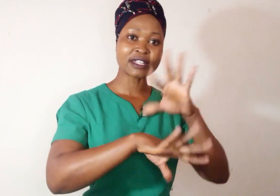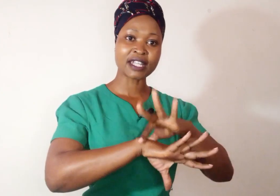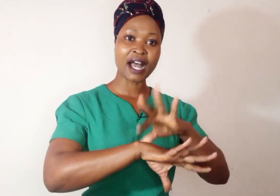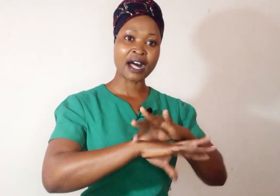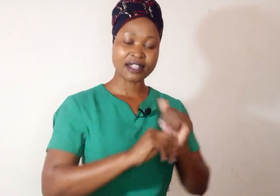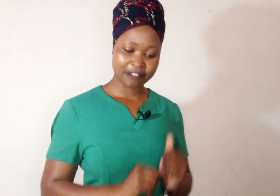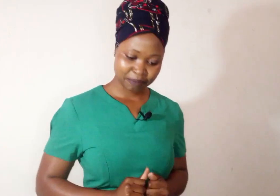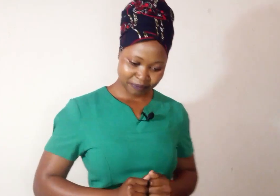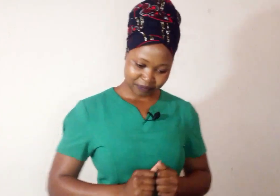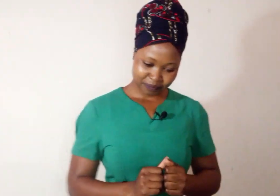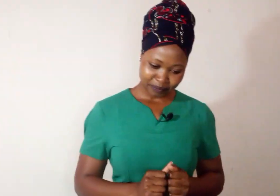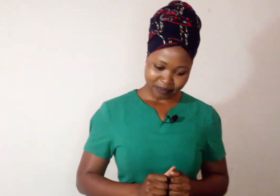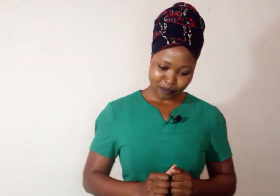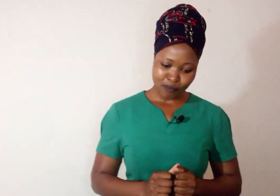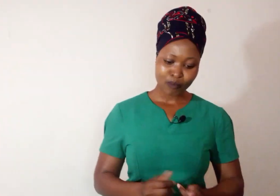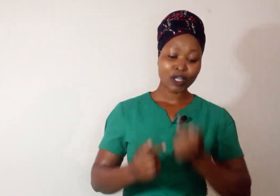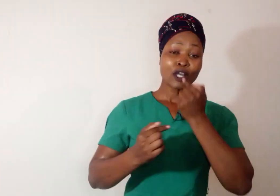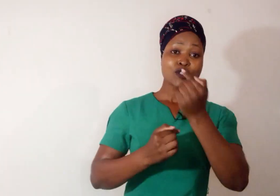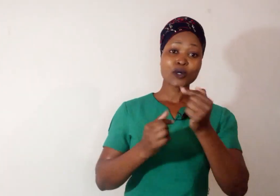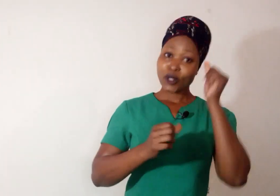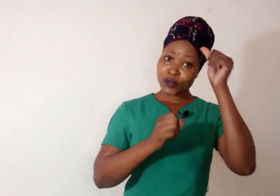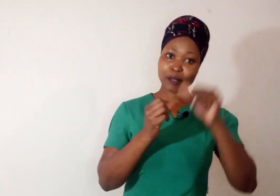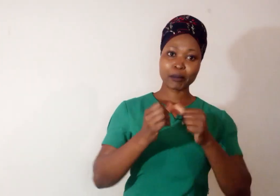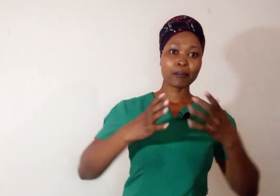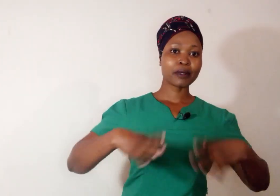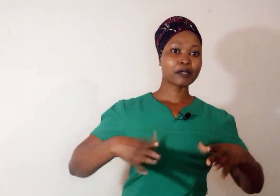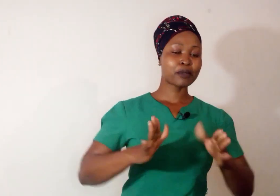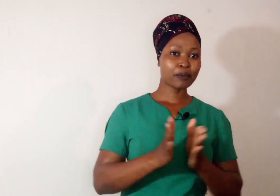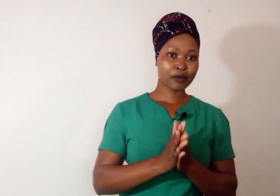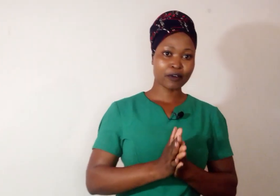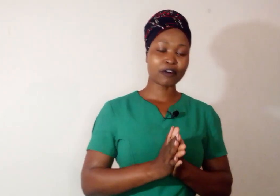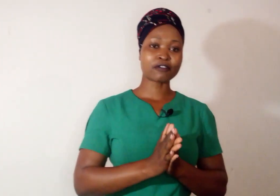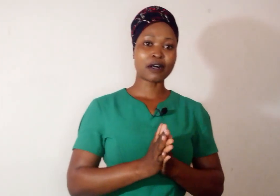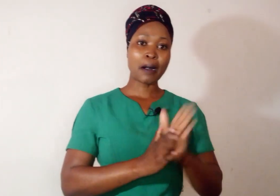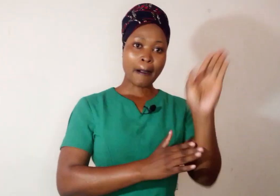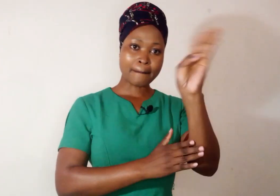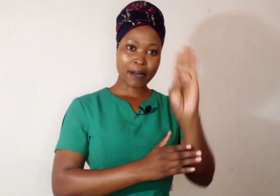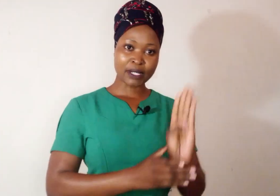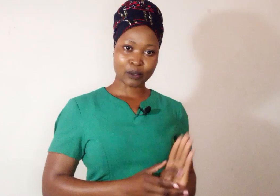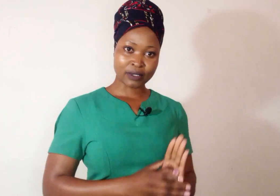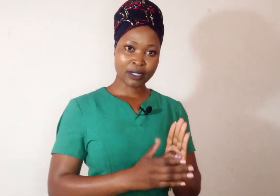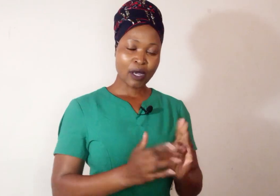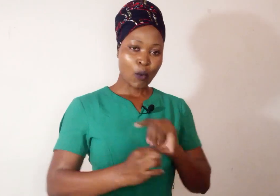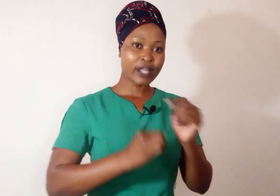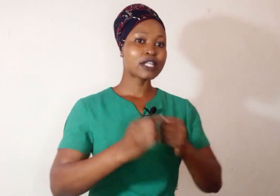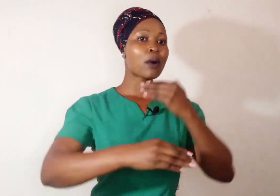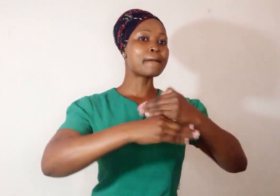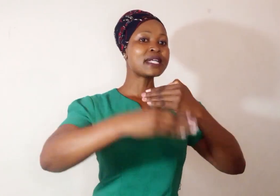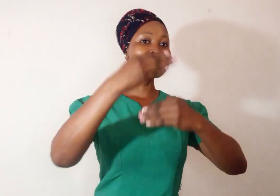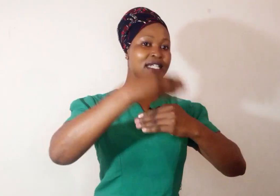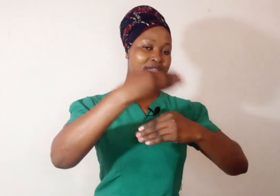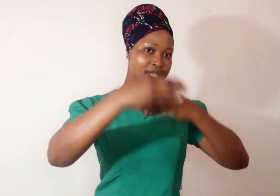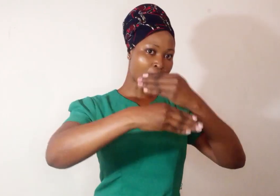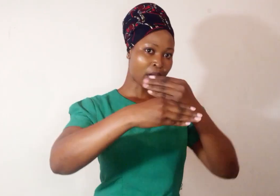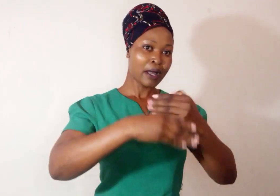the earth. So you remember the people of Babylon when they were building the tower,